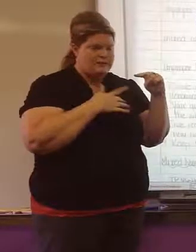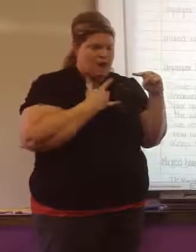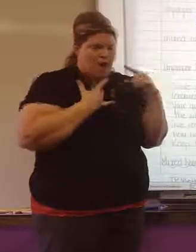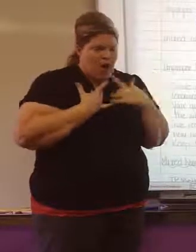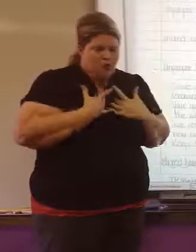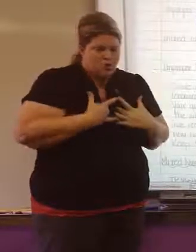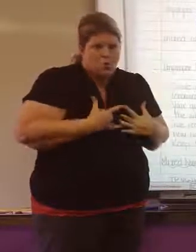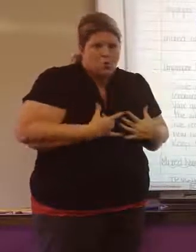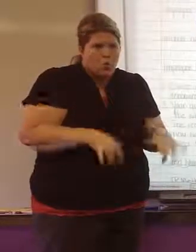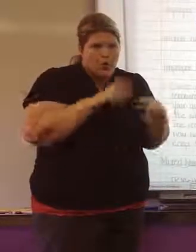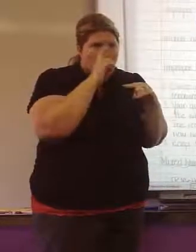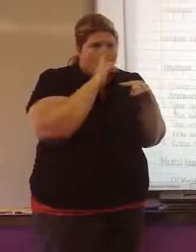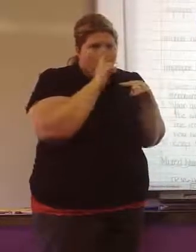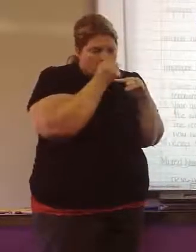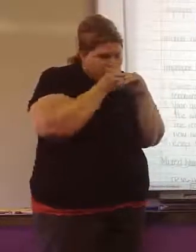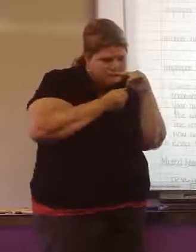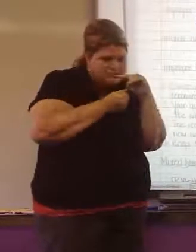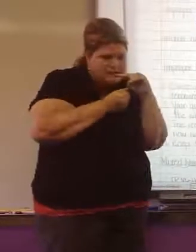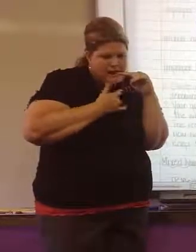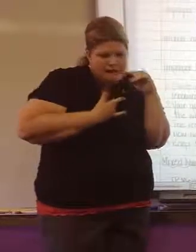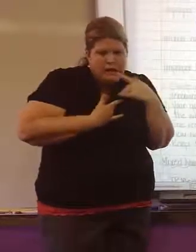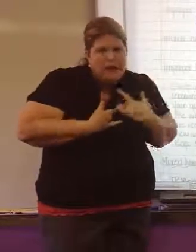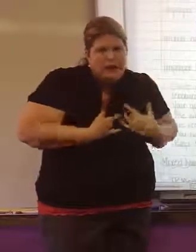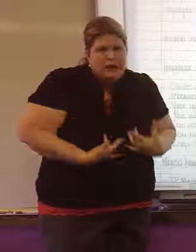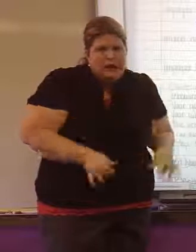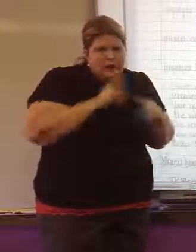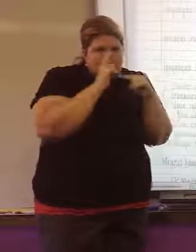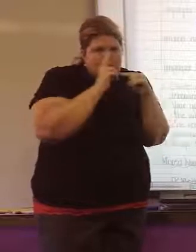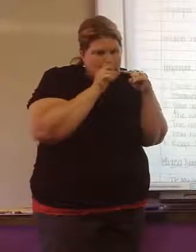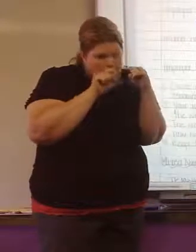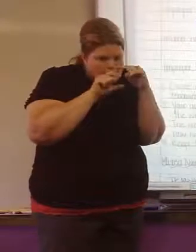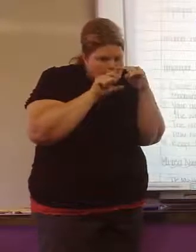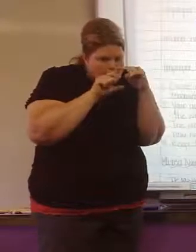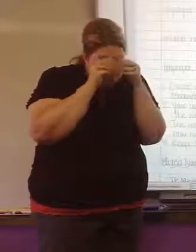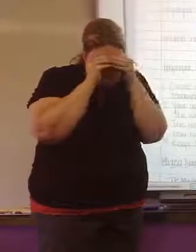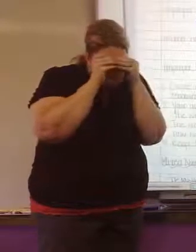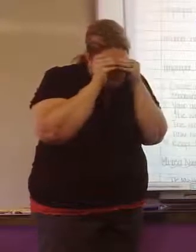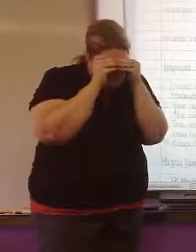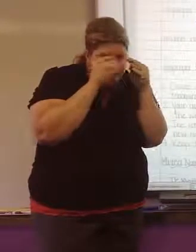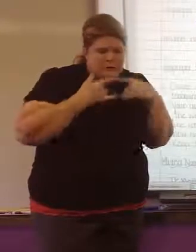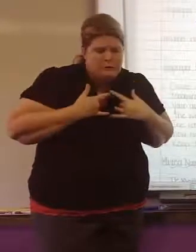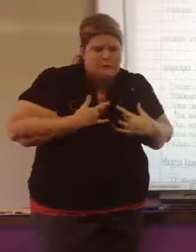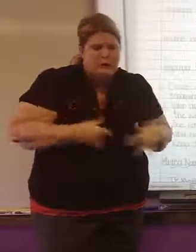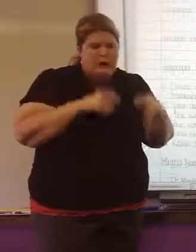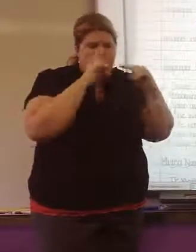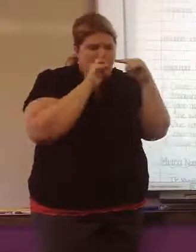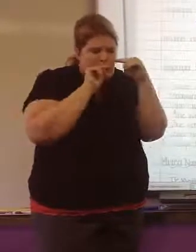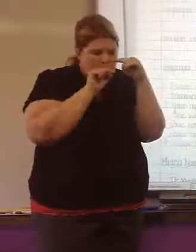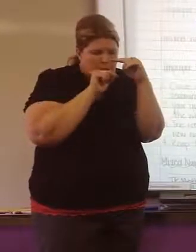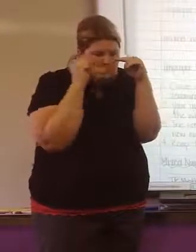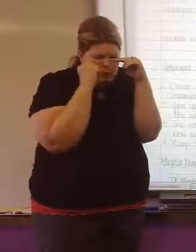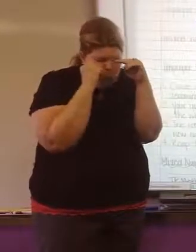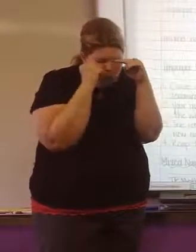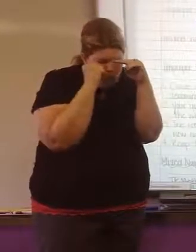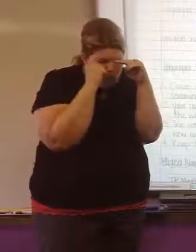naked mole rat. Naked, yes, I said naked. So this is your naked mole rat. And he's